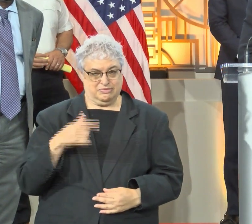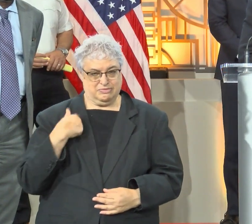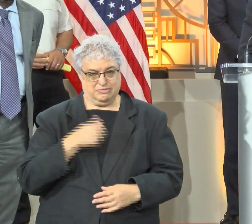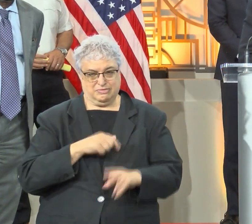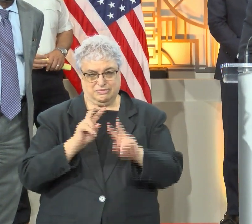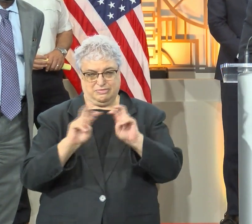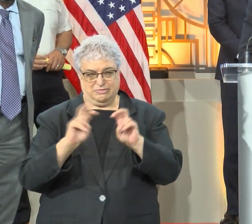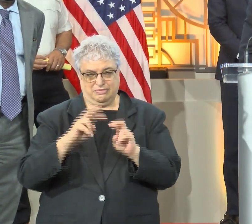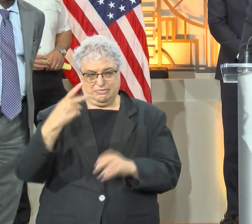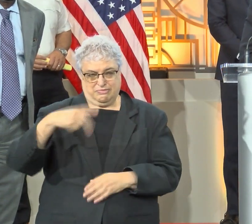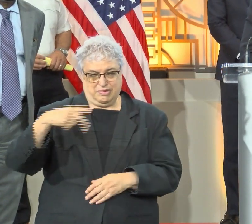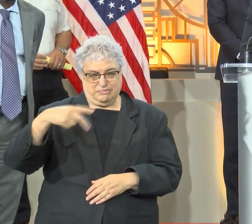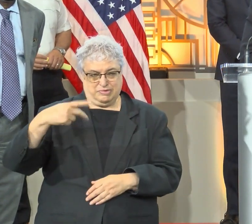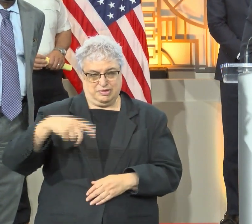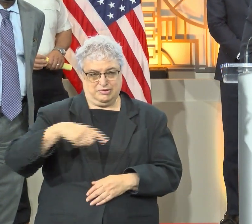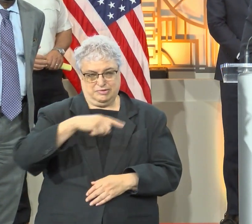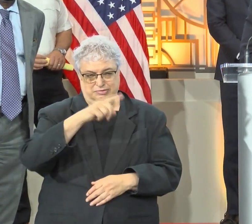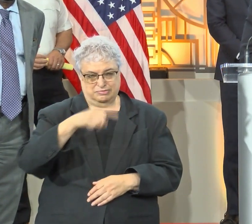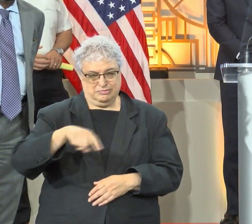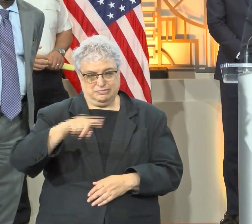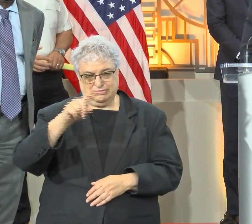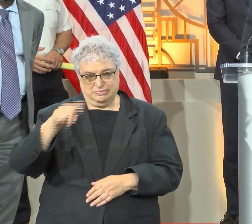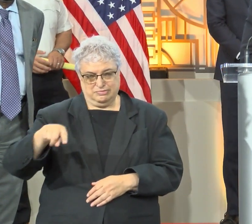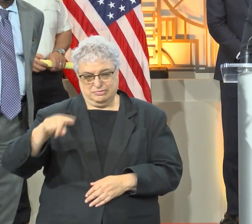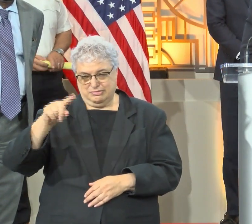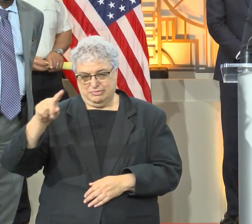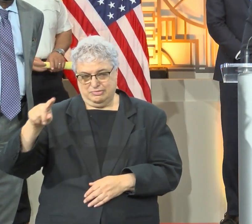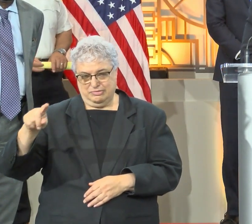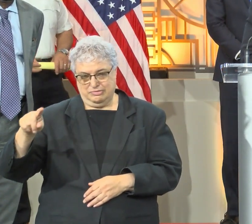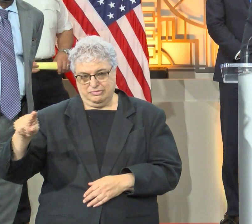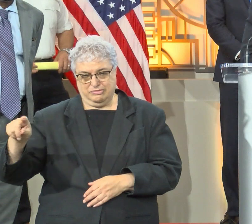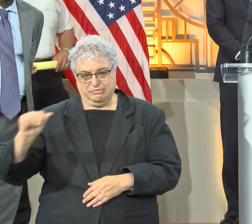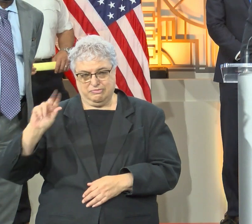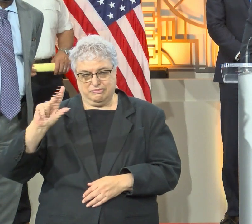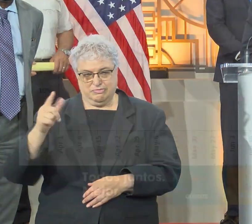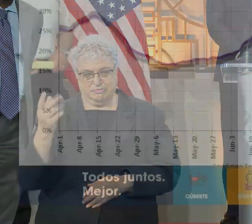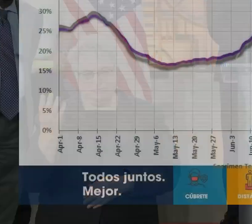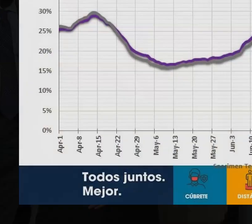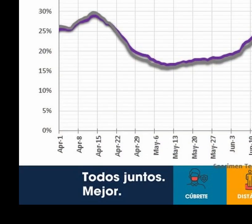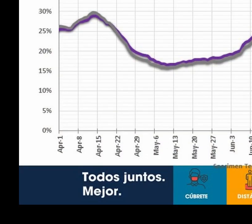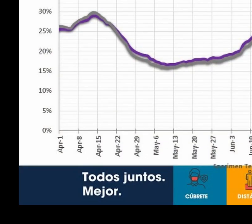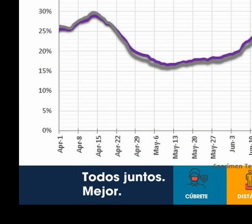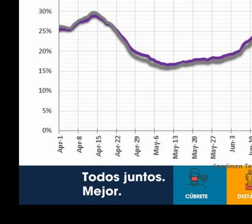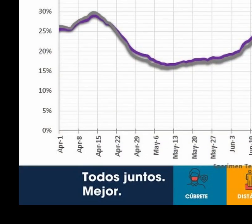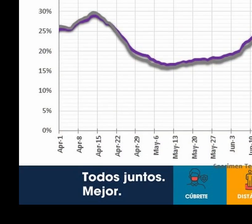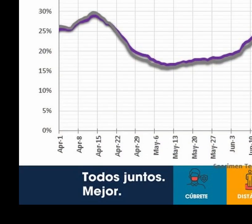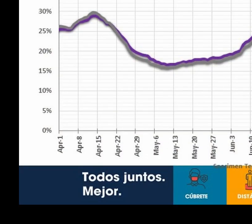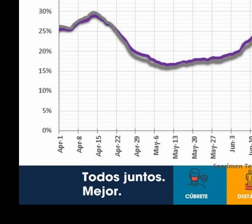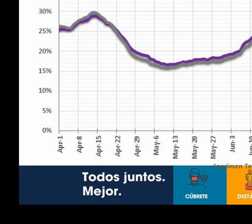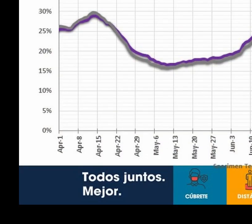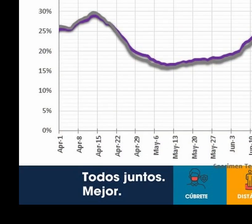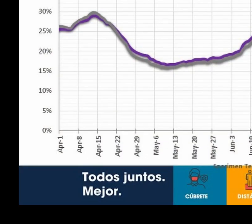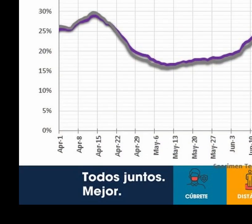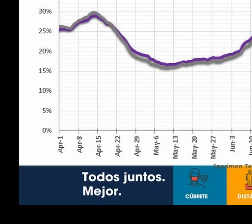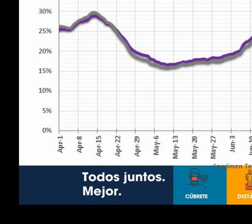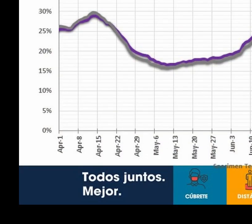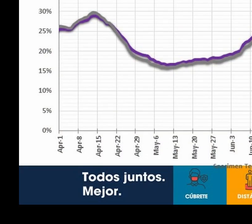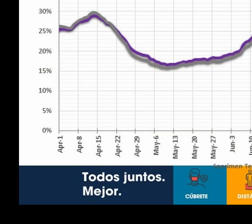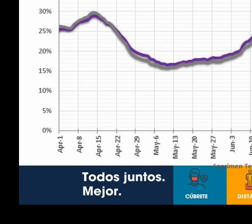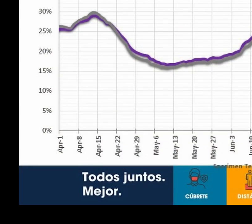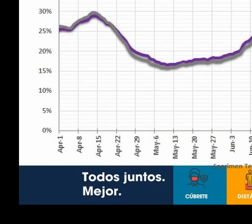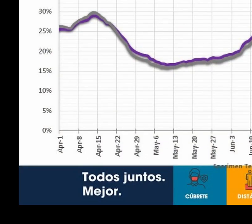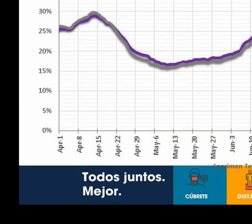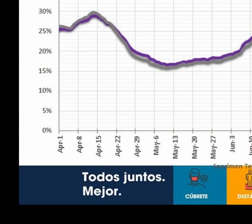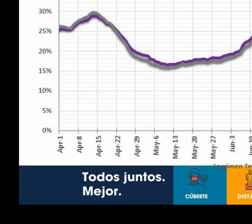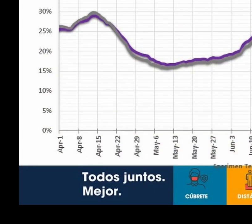look at the purple line, and on that chart, those are the August 14th rate, because that's the date. We had the data